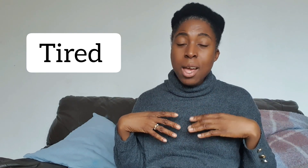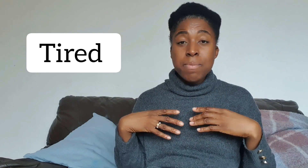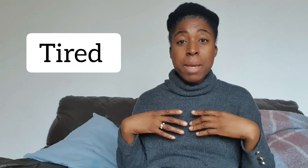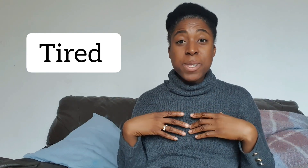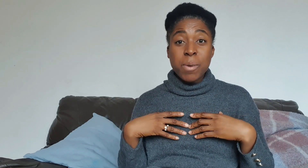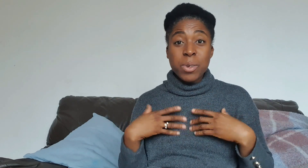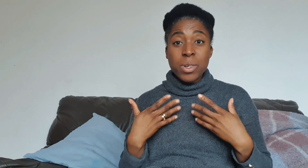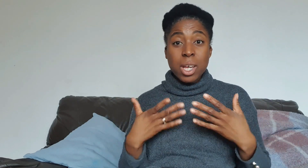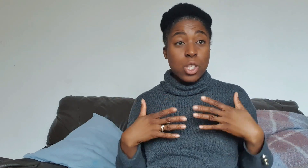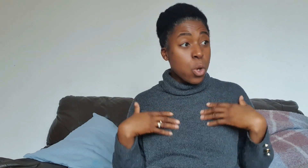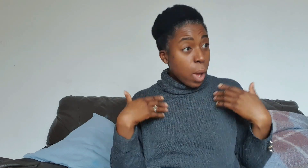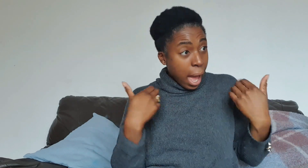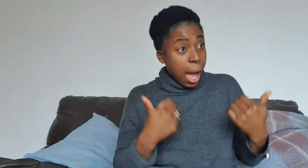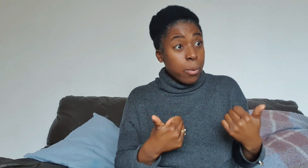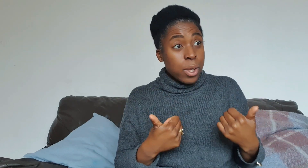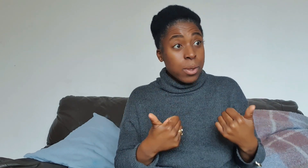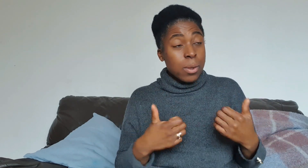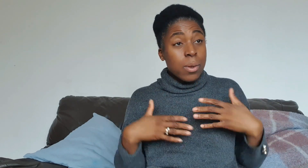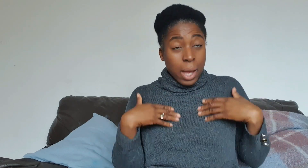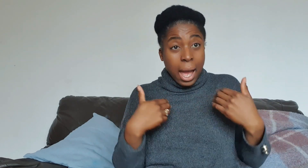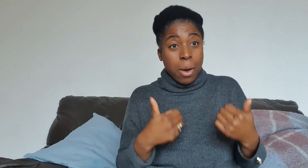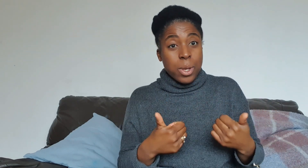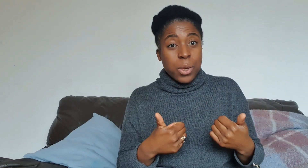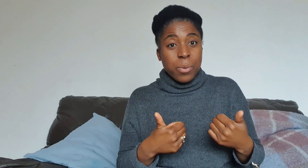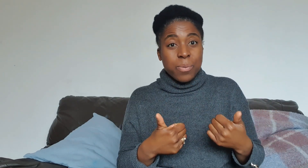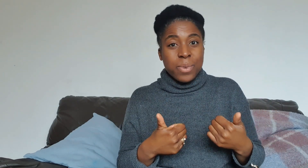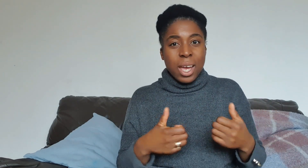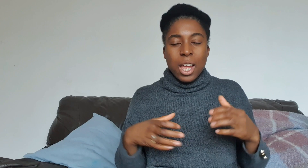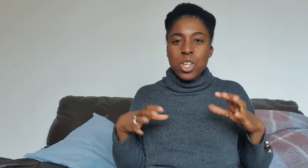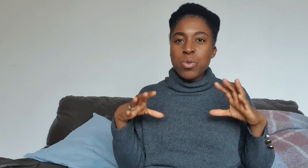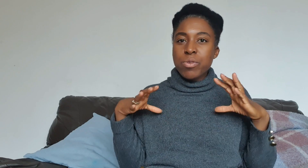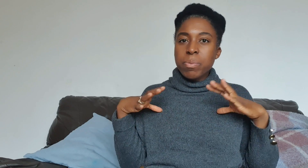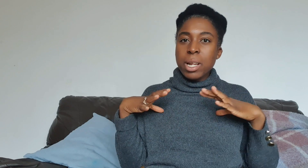maybe somebody would ask you, how are you? And you would reply.